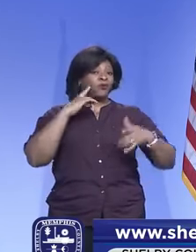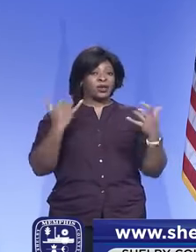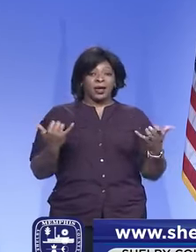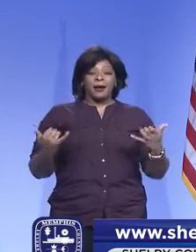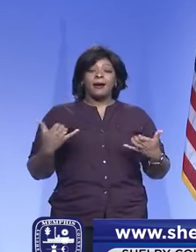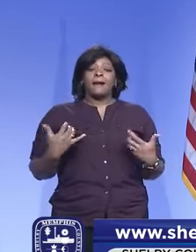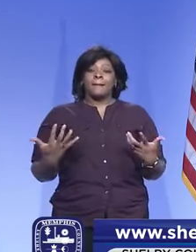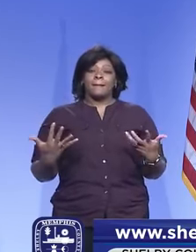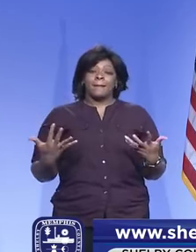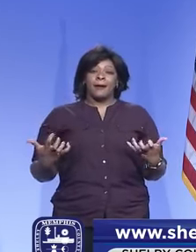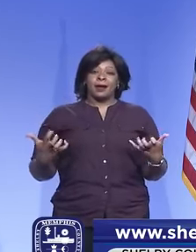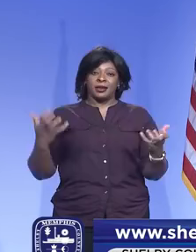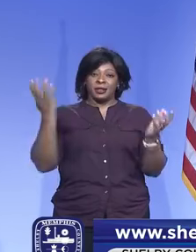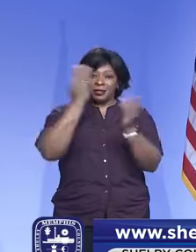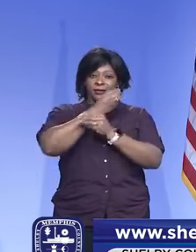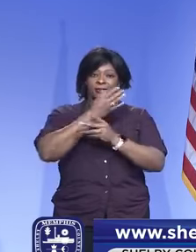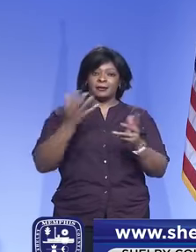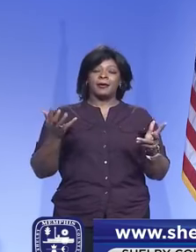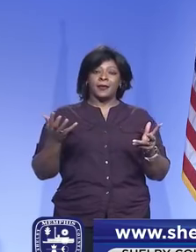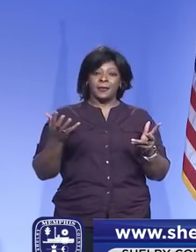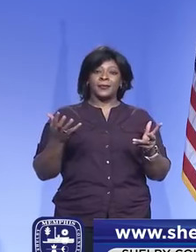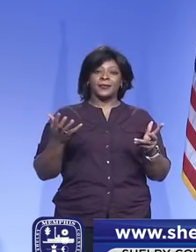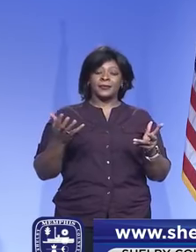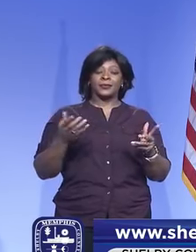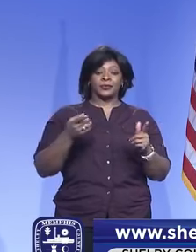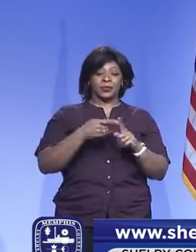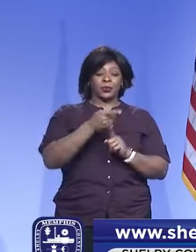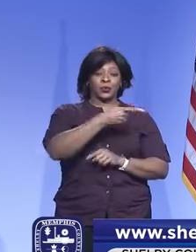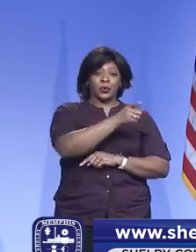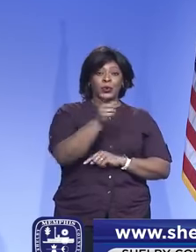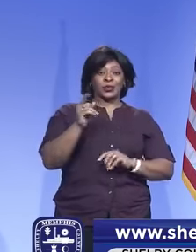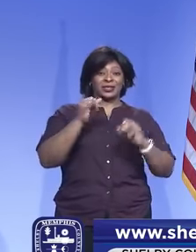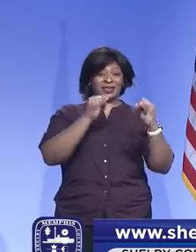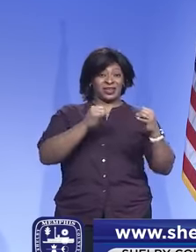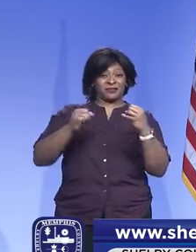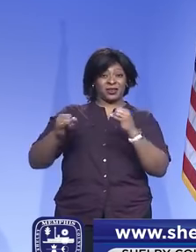want to just say to even the individuals,